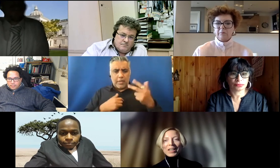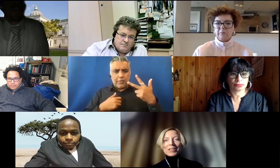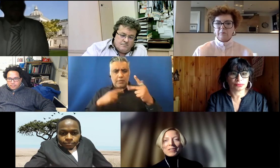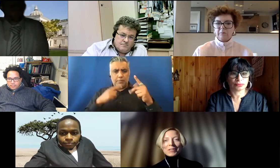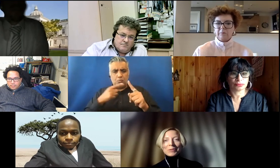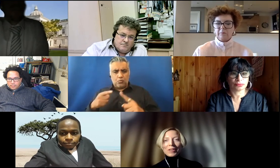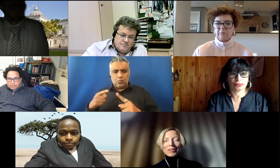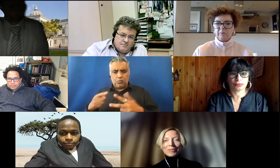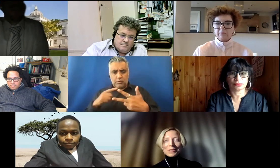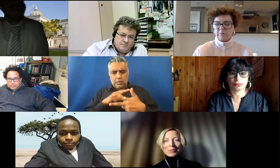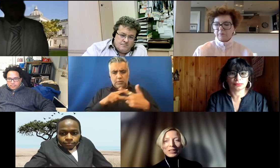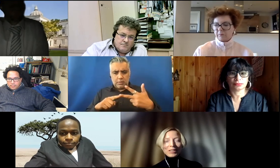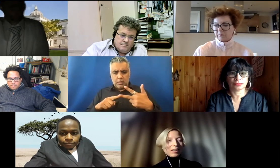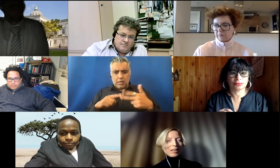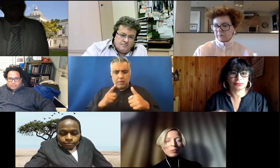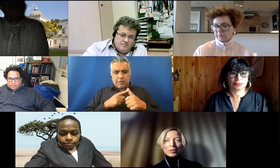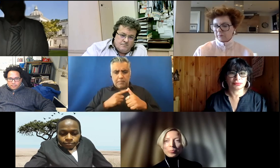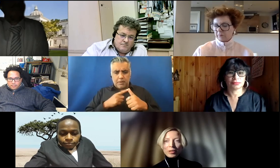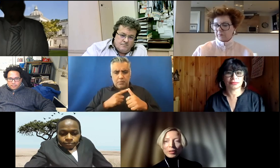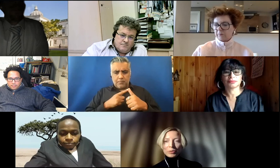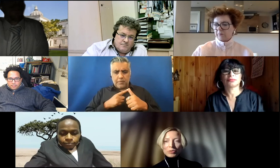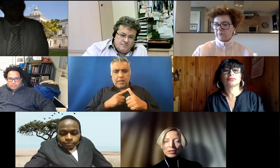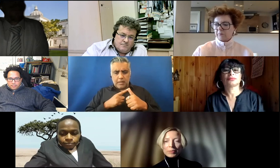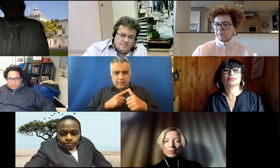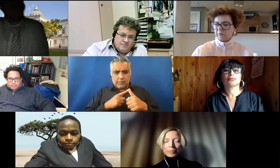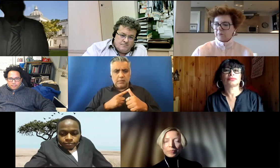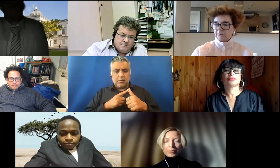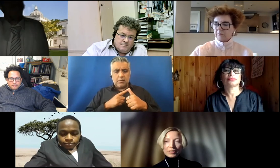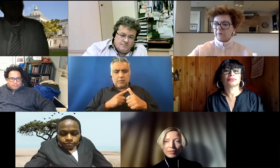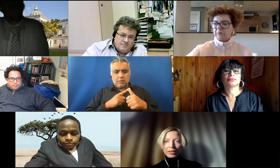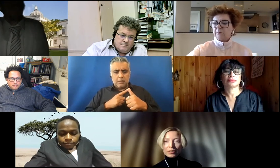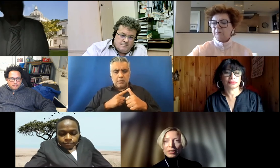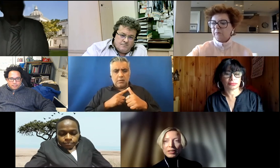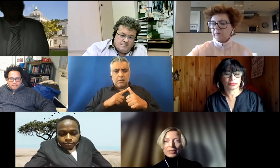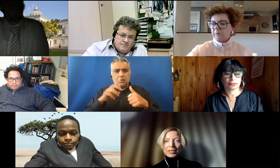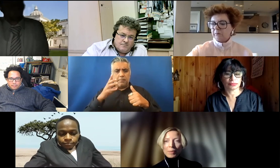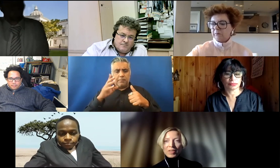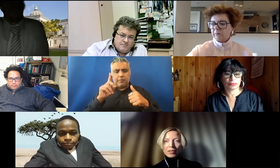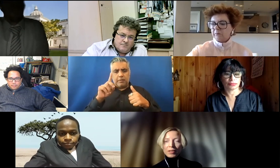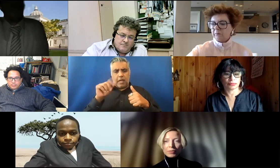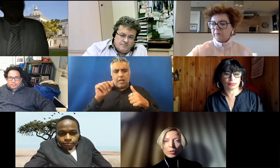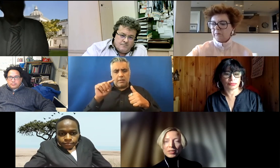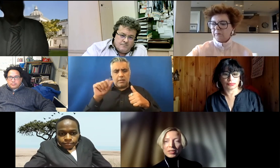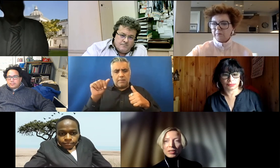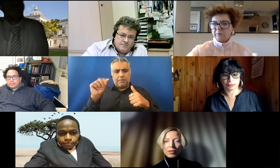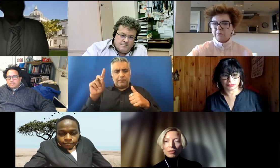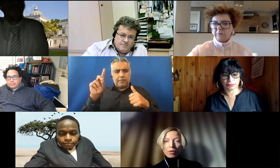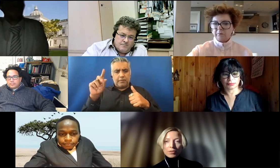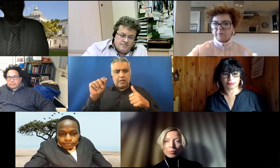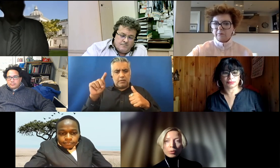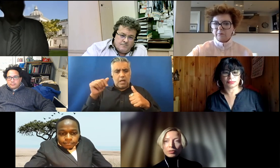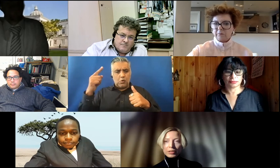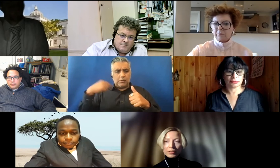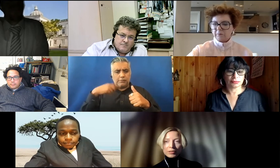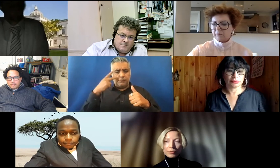here. So the first one will be about data divide. It is something that we see across